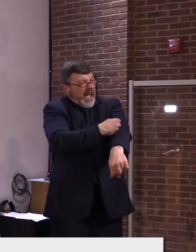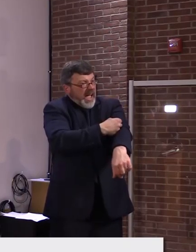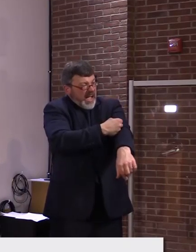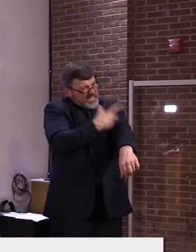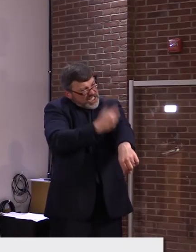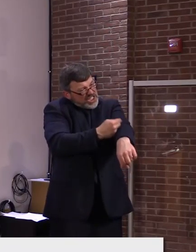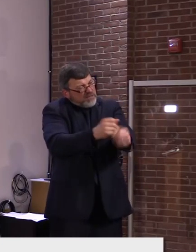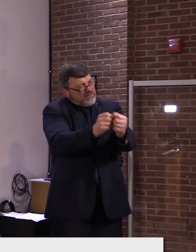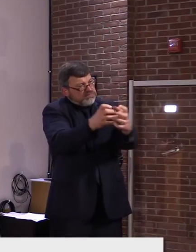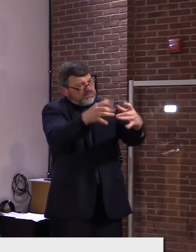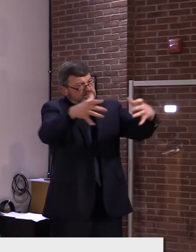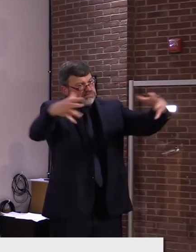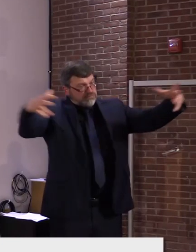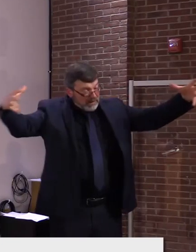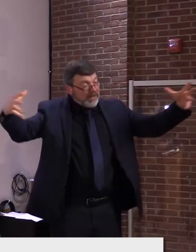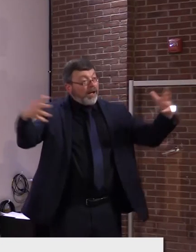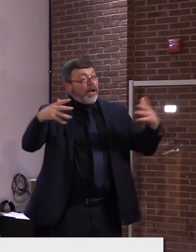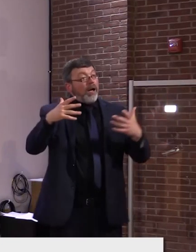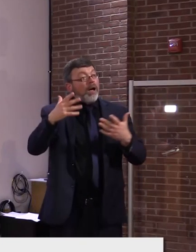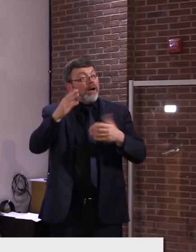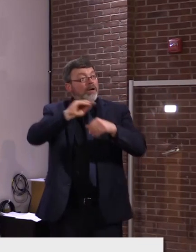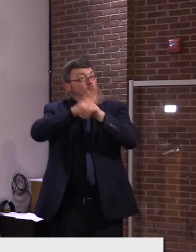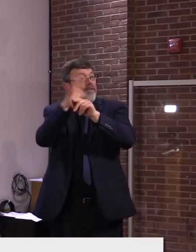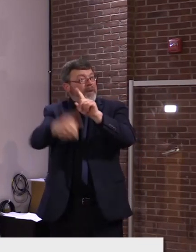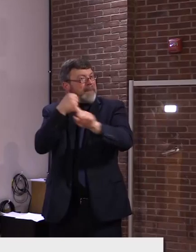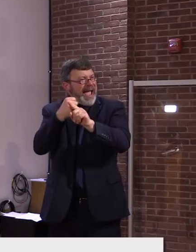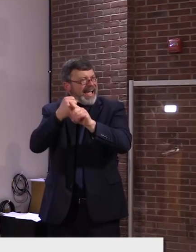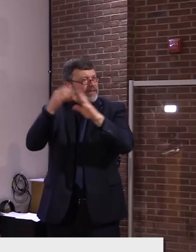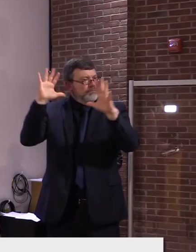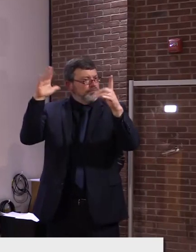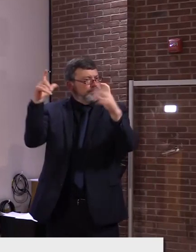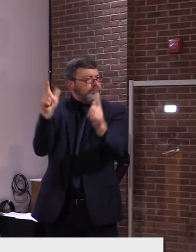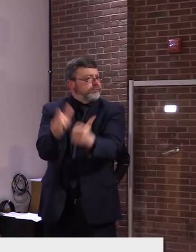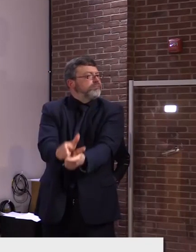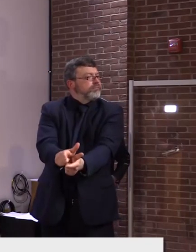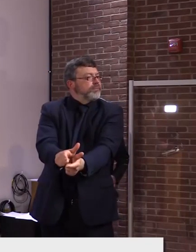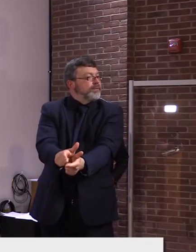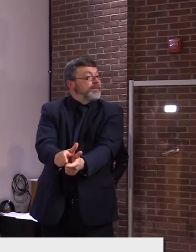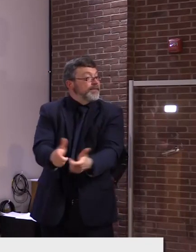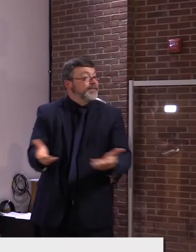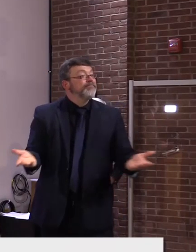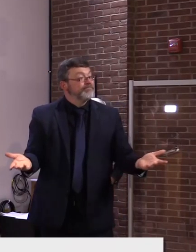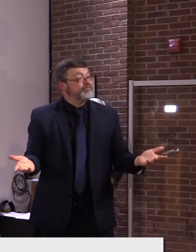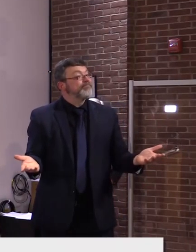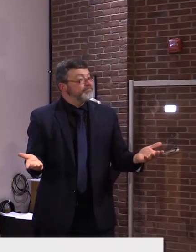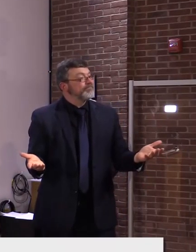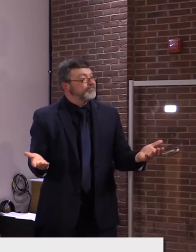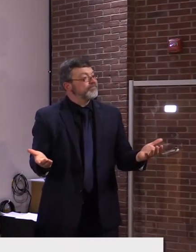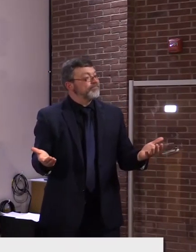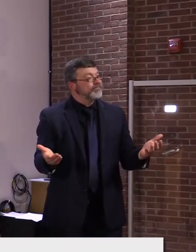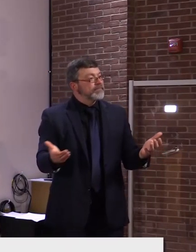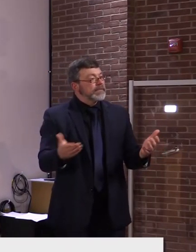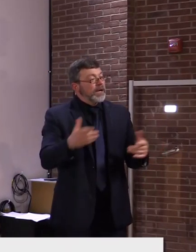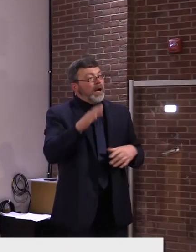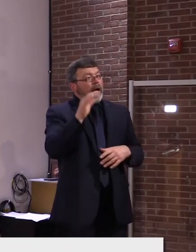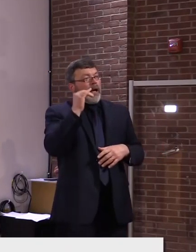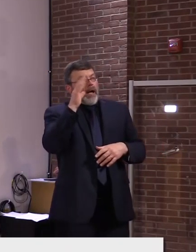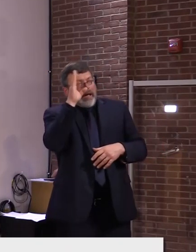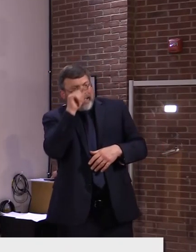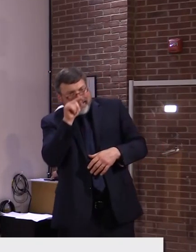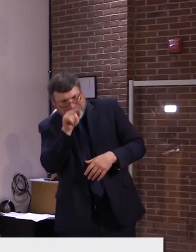to our kids who are too young to be vaccinated yet. This means we in Vermont can really suppress